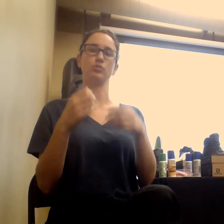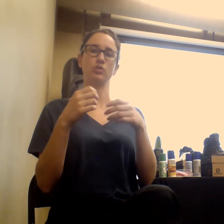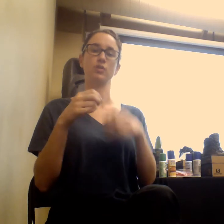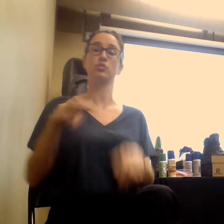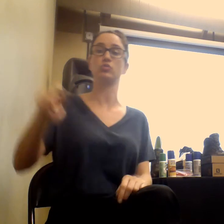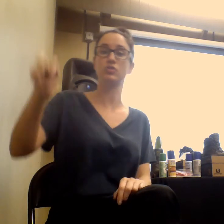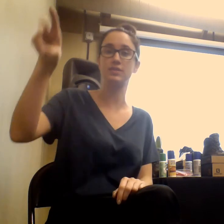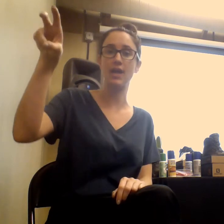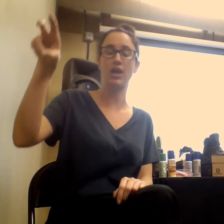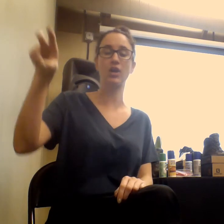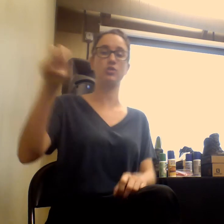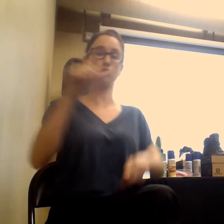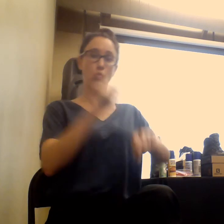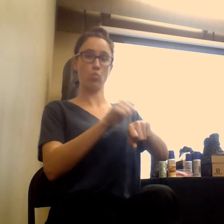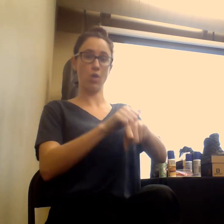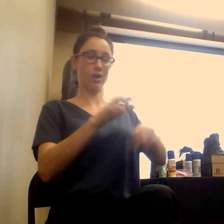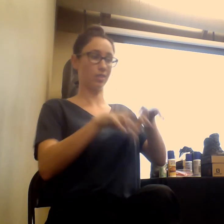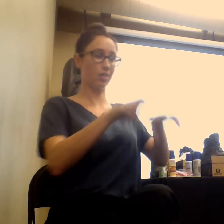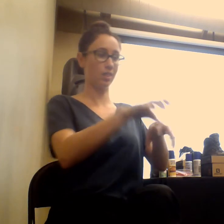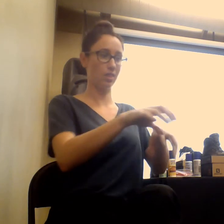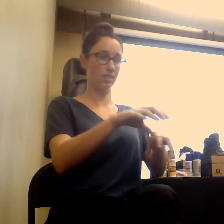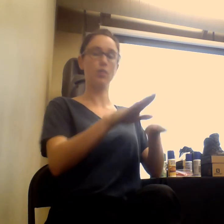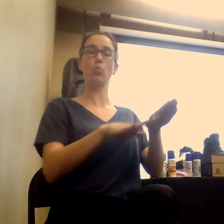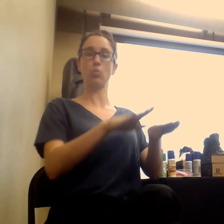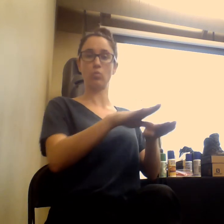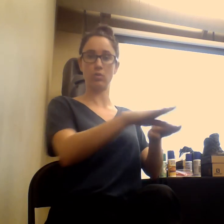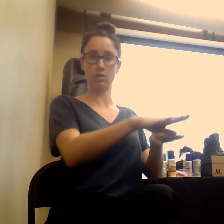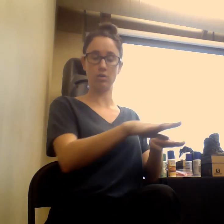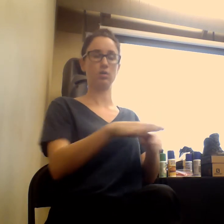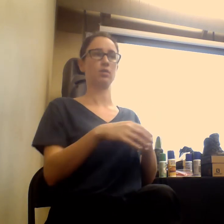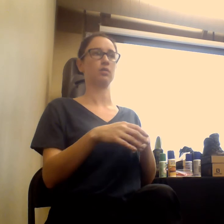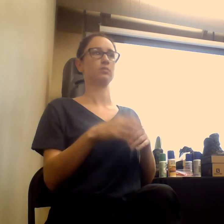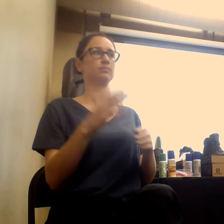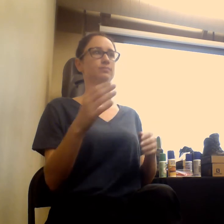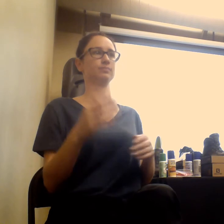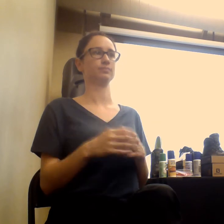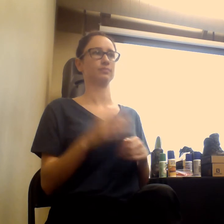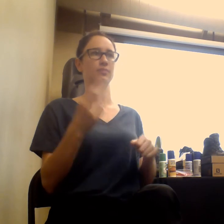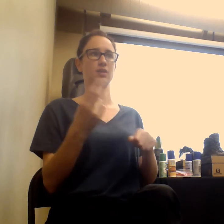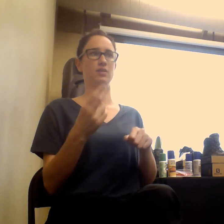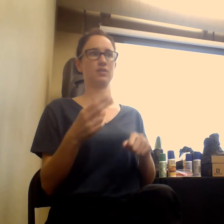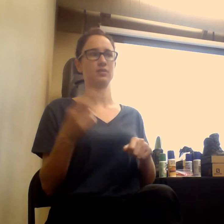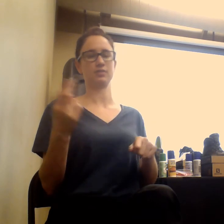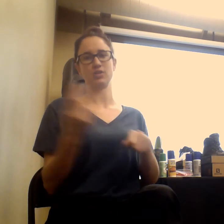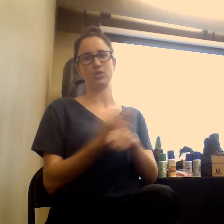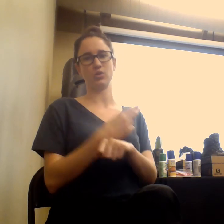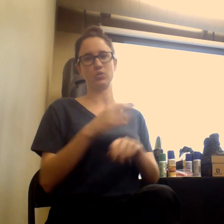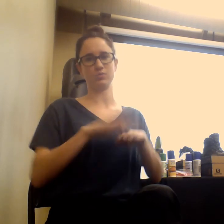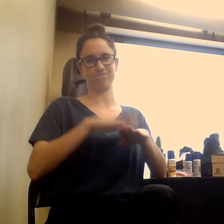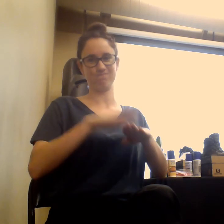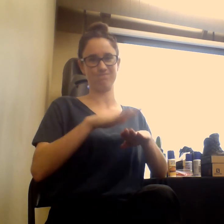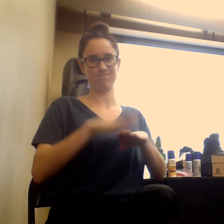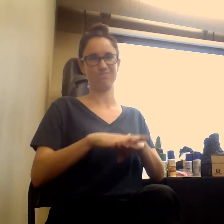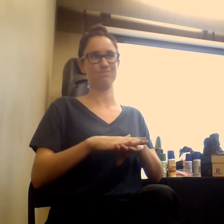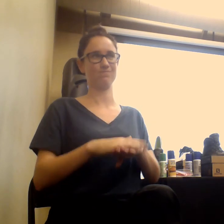so please use the rock. And I can't stress enough when I say come in with enough time.